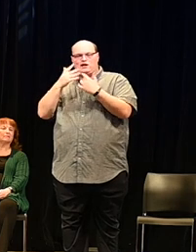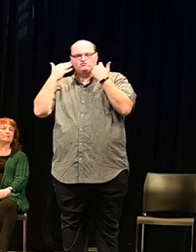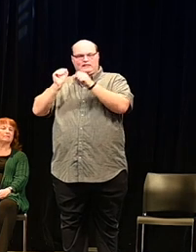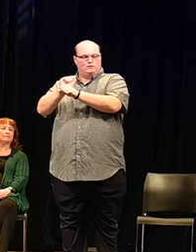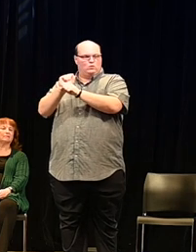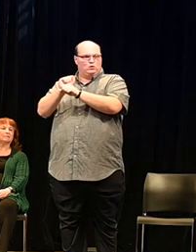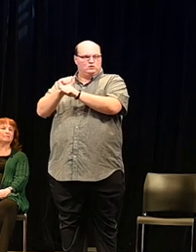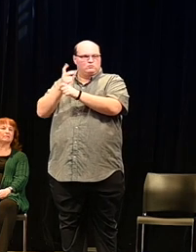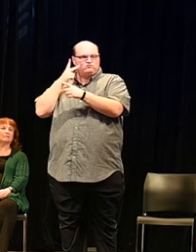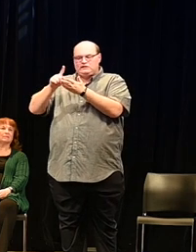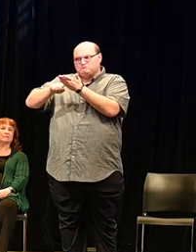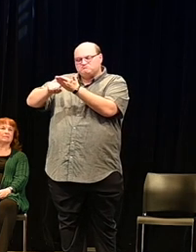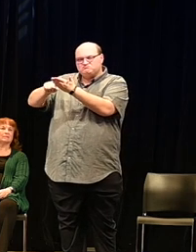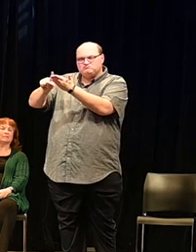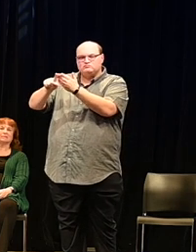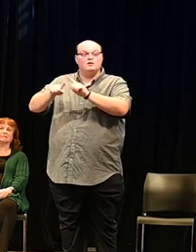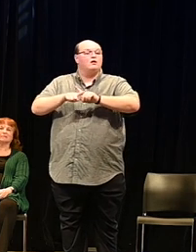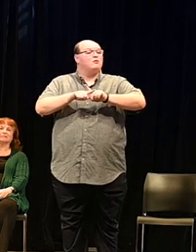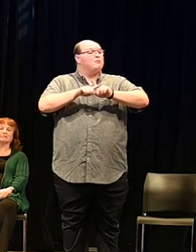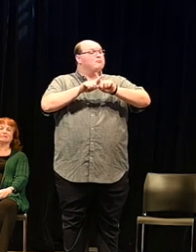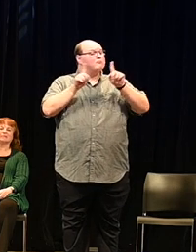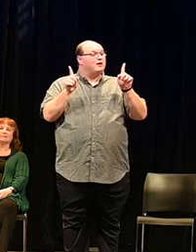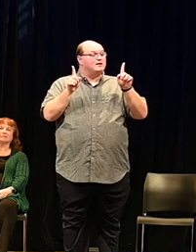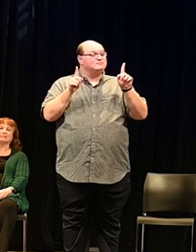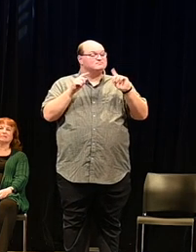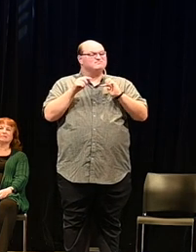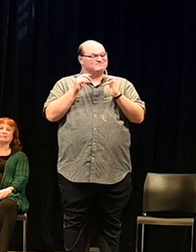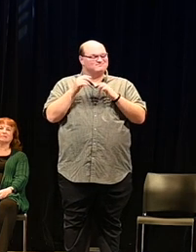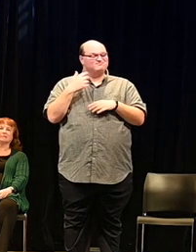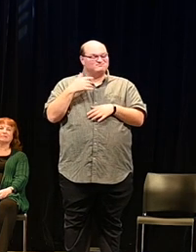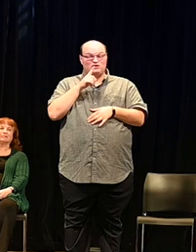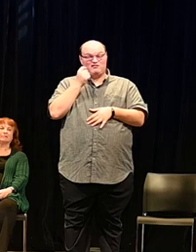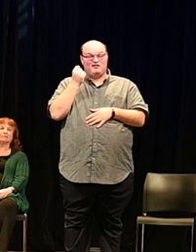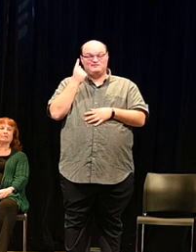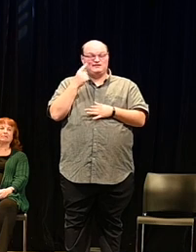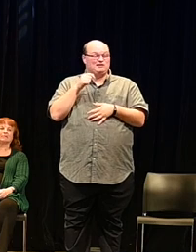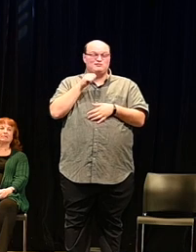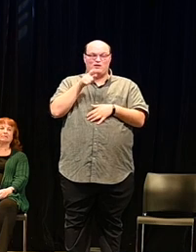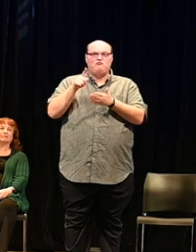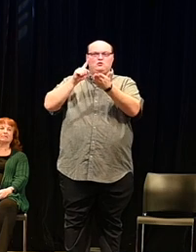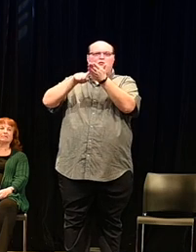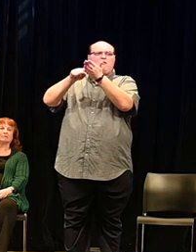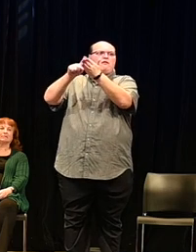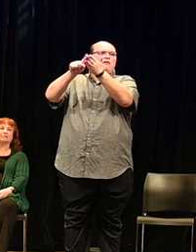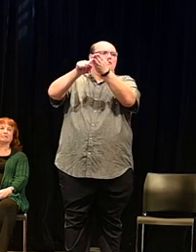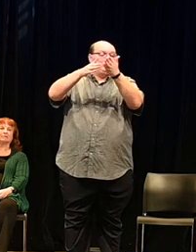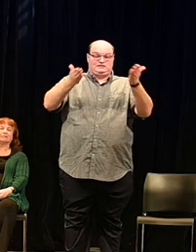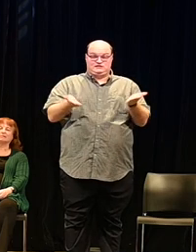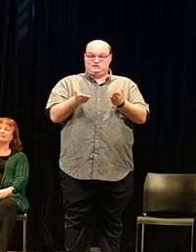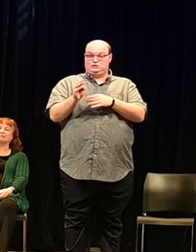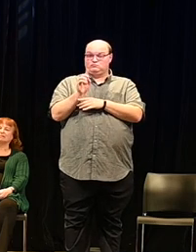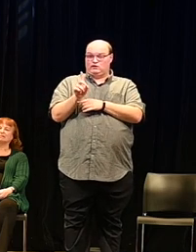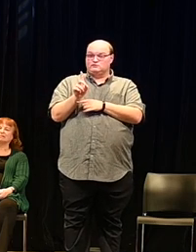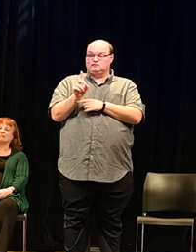work. But we don't have to look very far, because right here within the state of